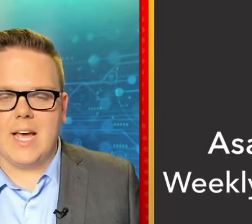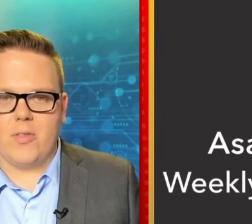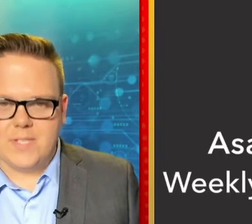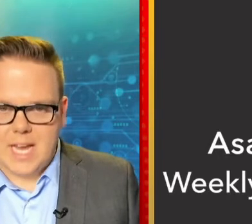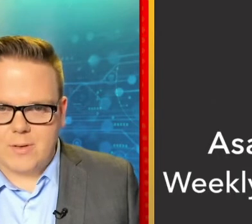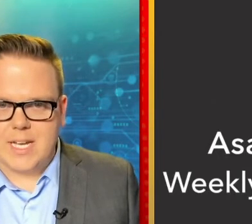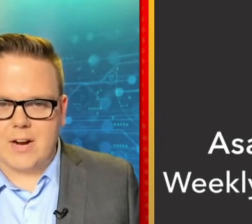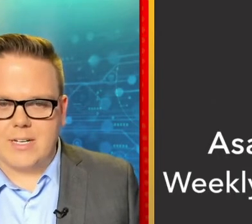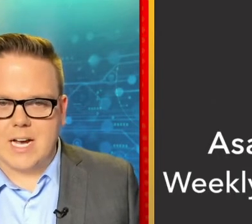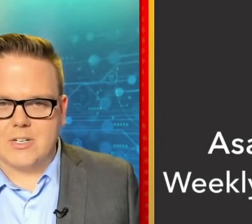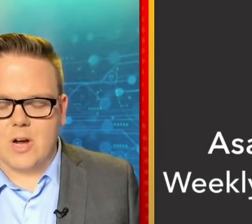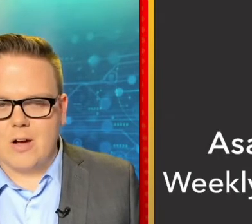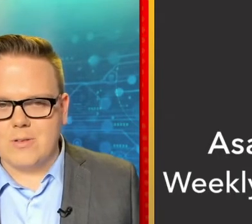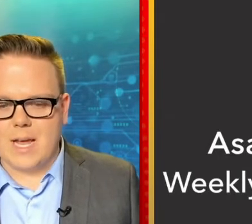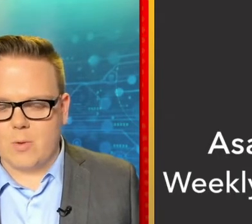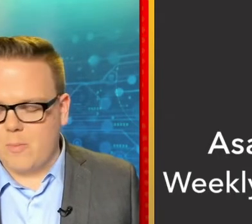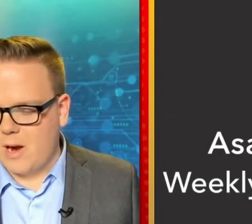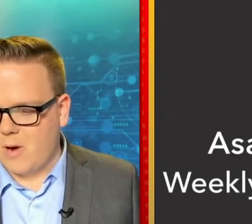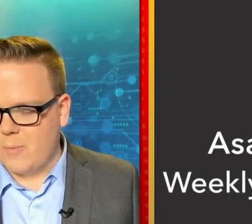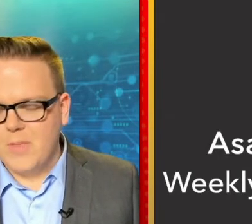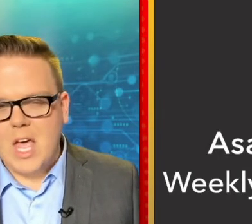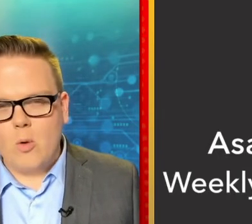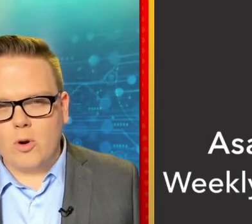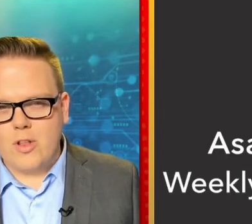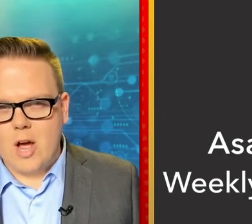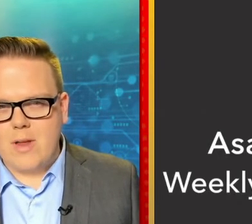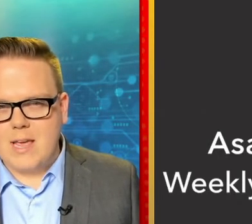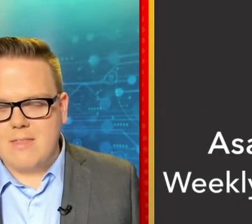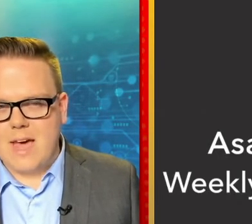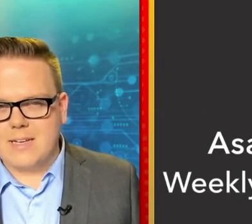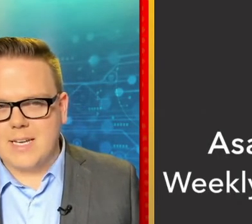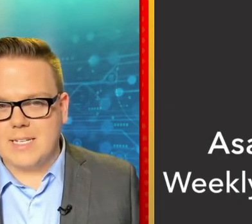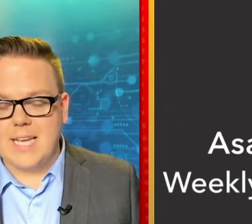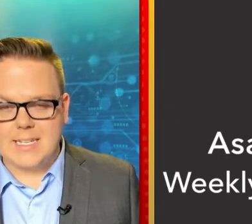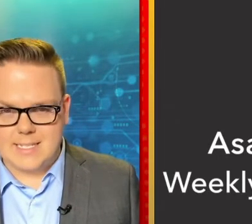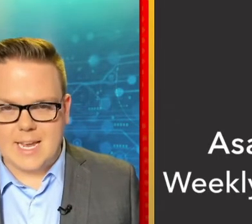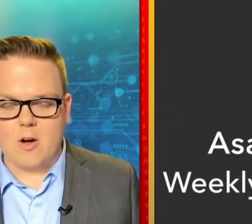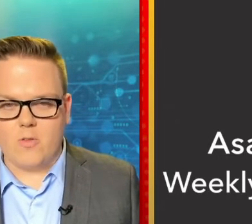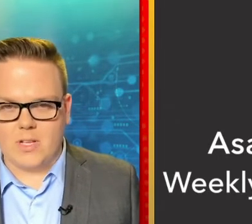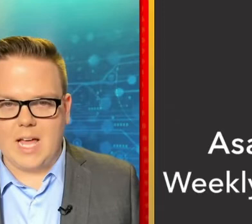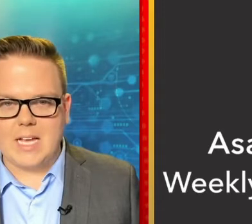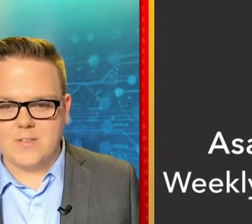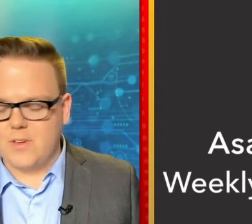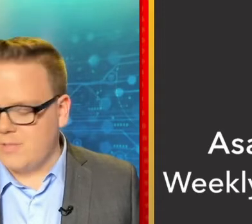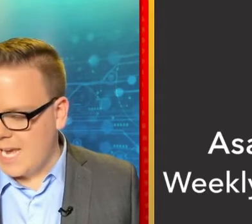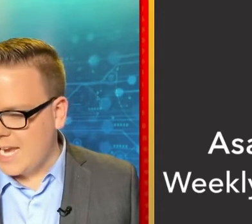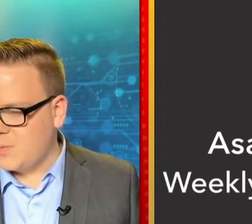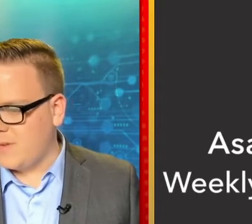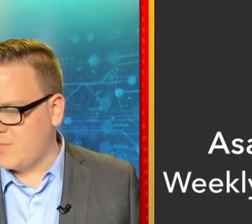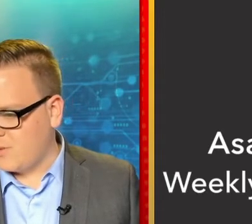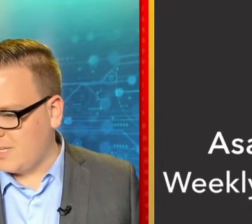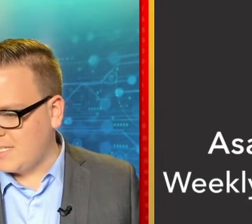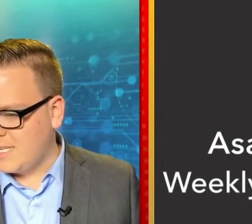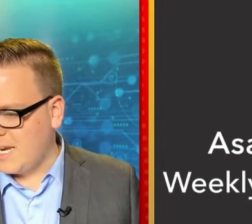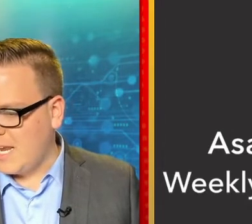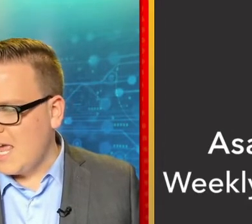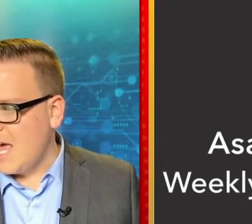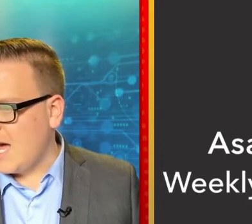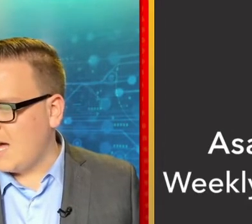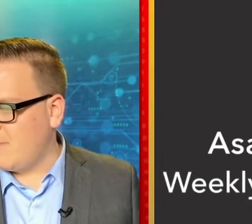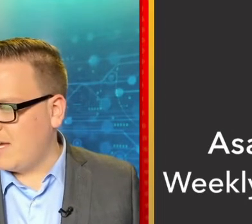his health secretary, Dr. Jose Romero. Worth noting that testing over the last few days, we have certainly